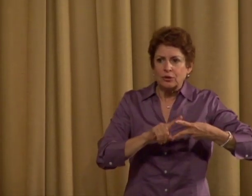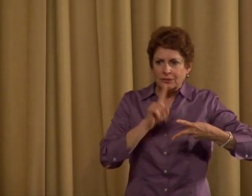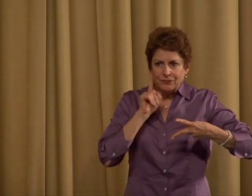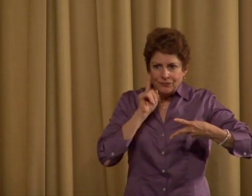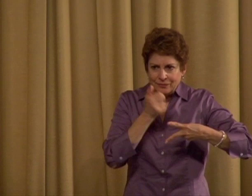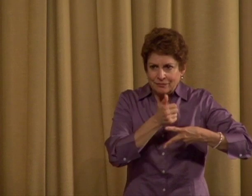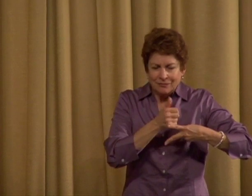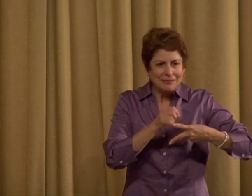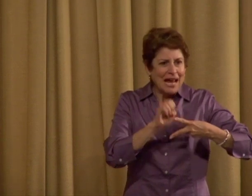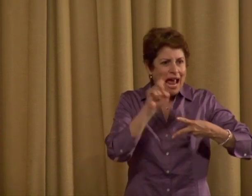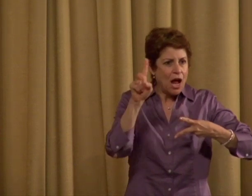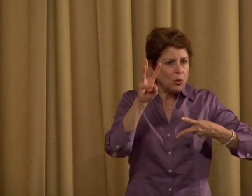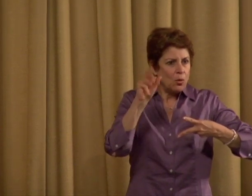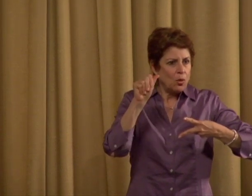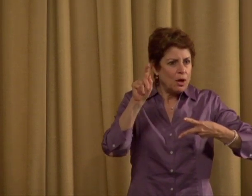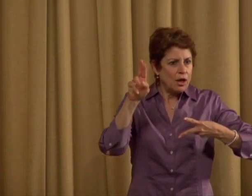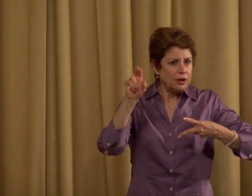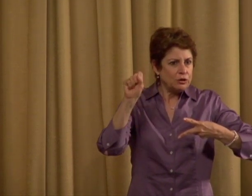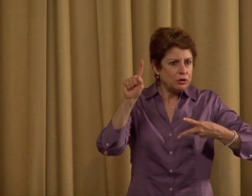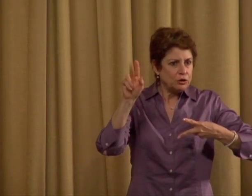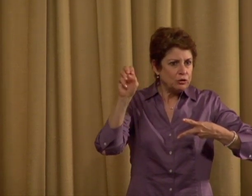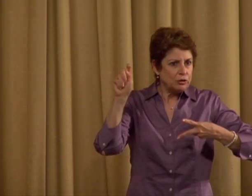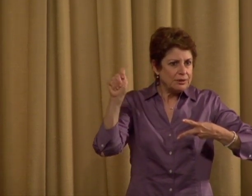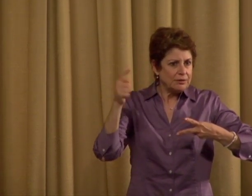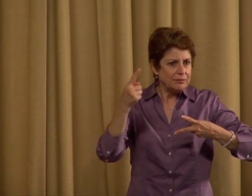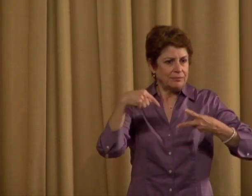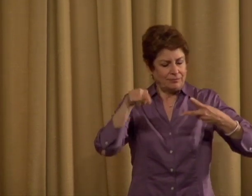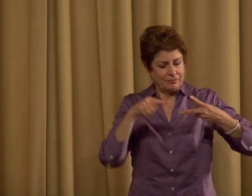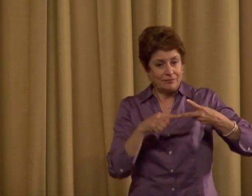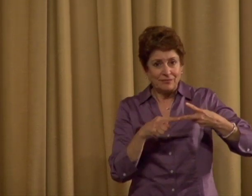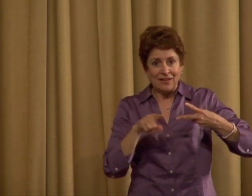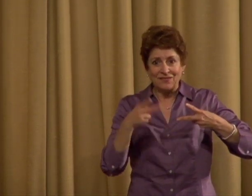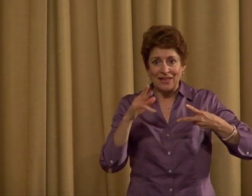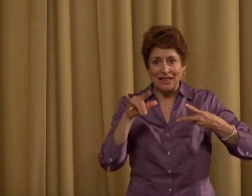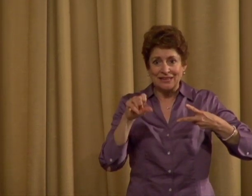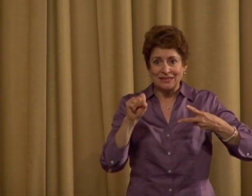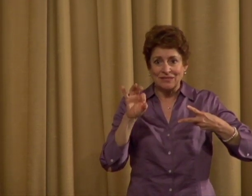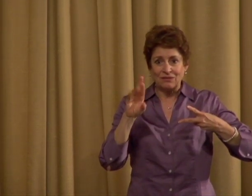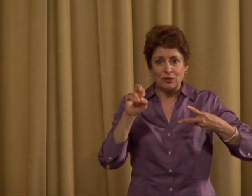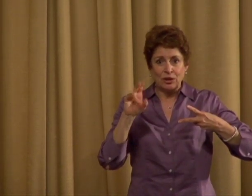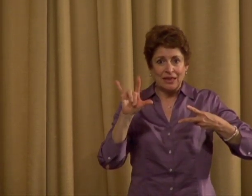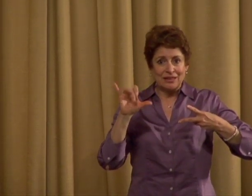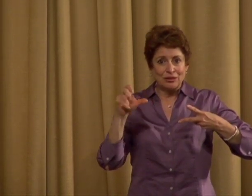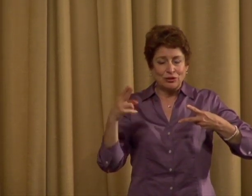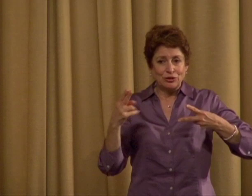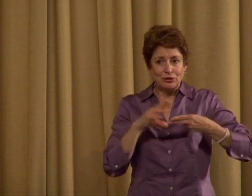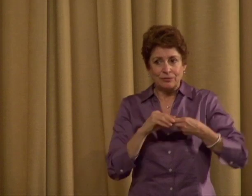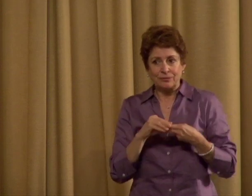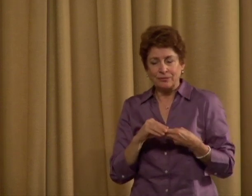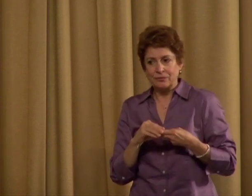picked these two actors, both deaf, Ed Water Street and Phyllis Froelich.